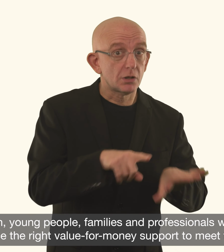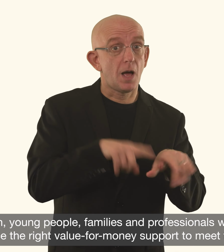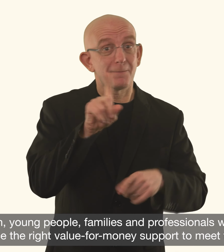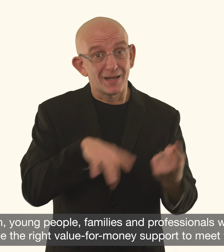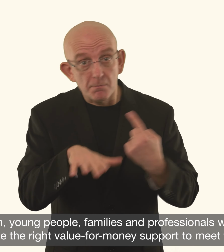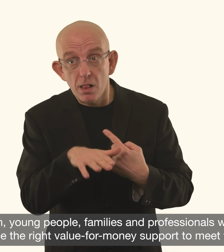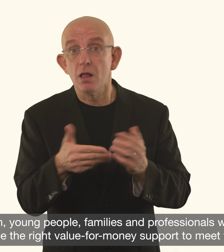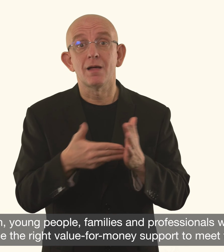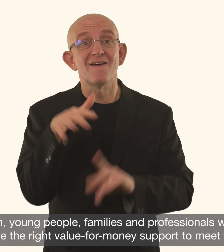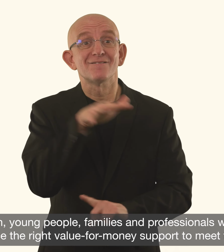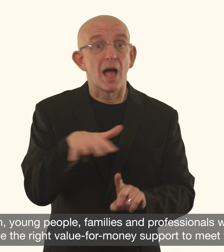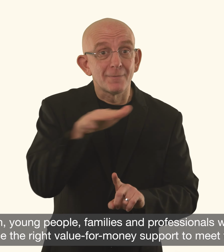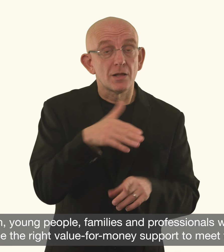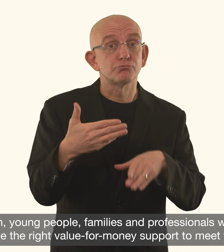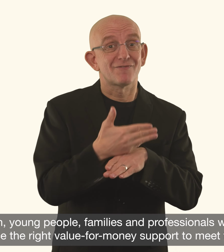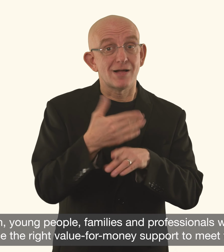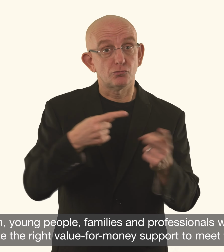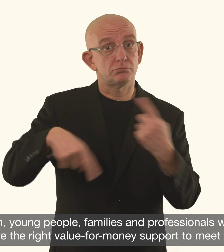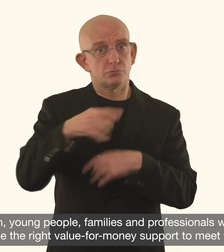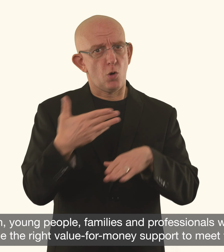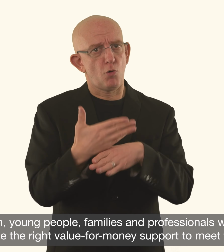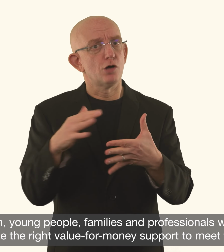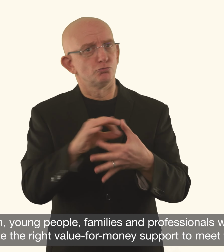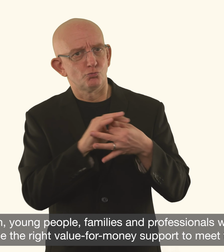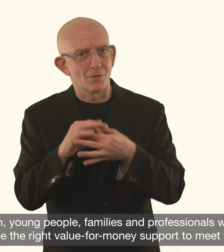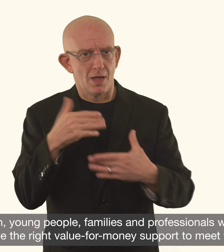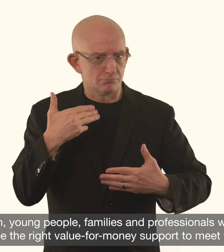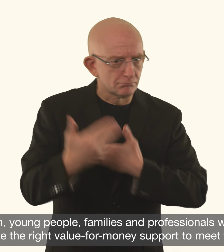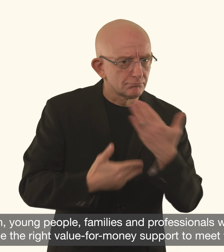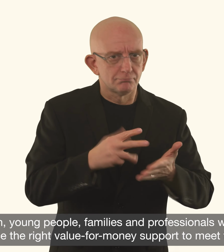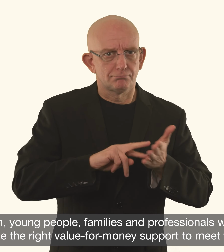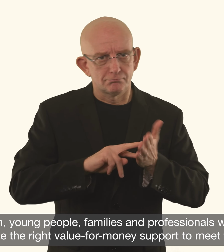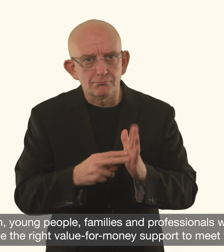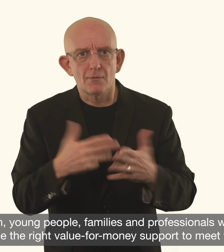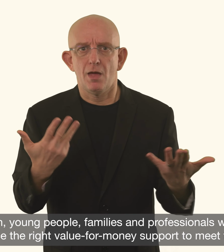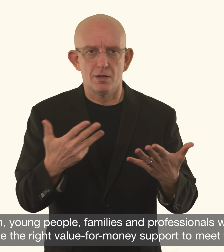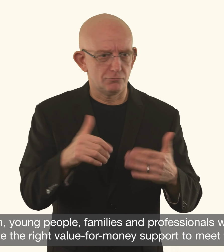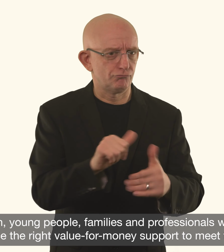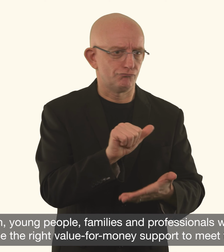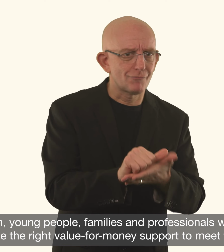people, families and professionals work together to put in place the right value-for-money support to meet their needs.